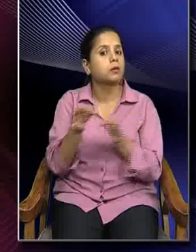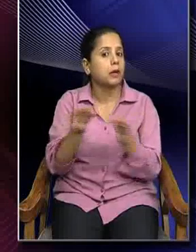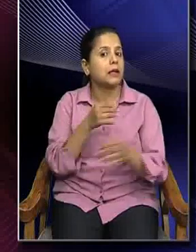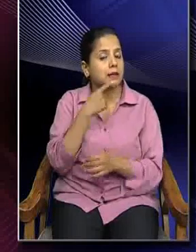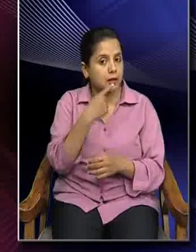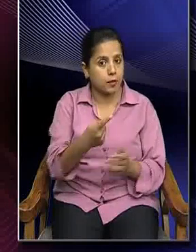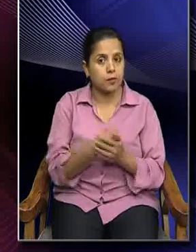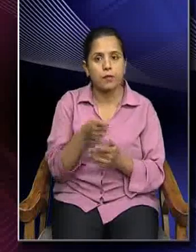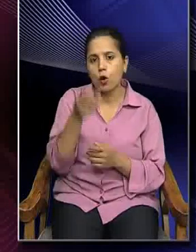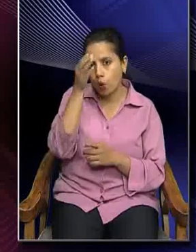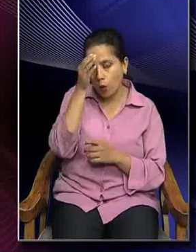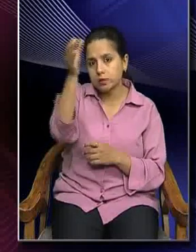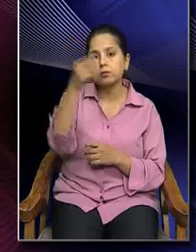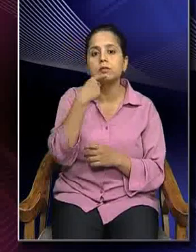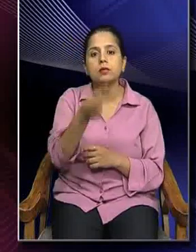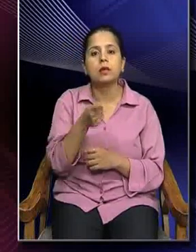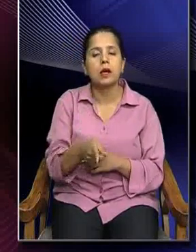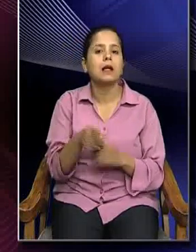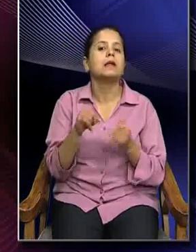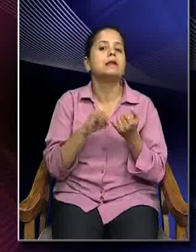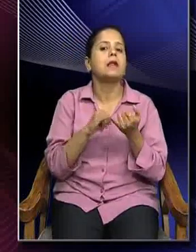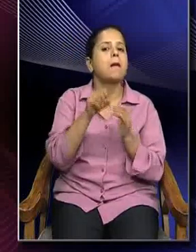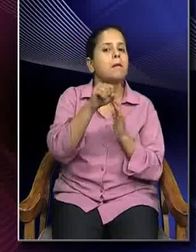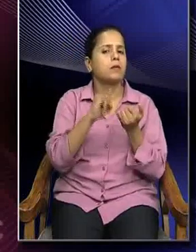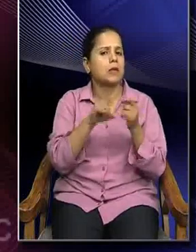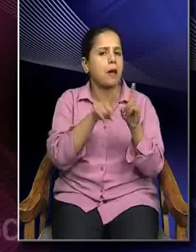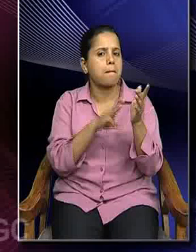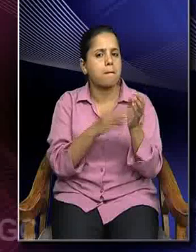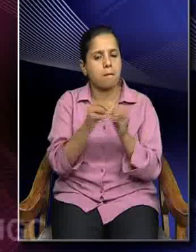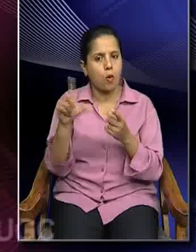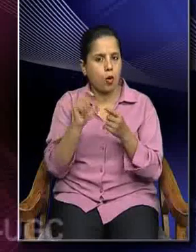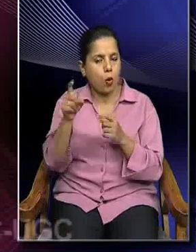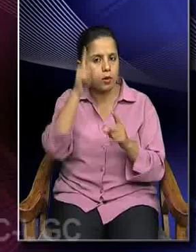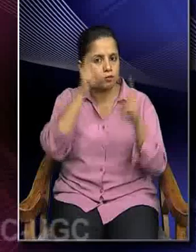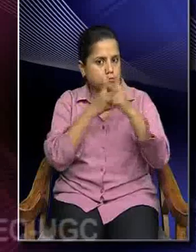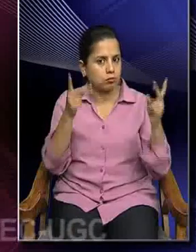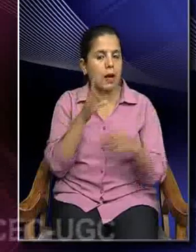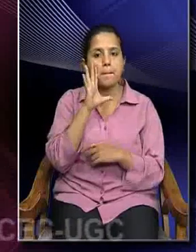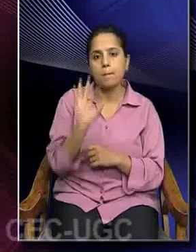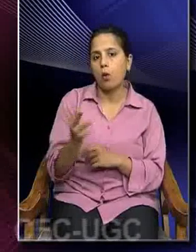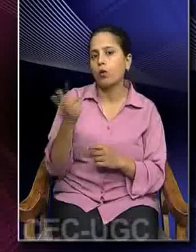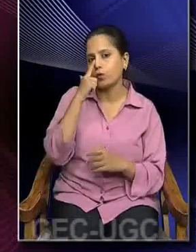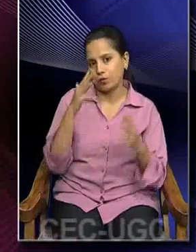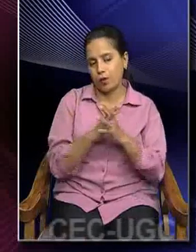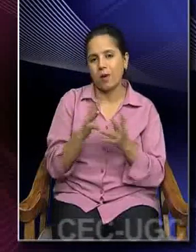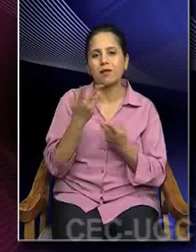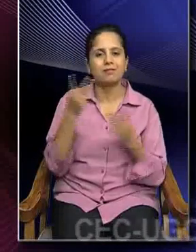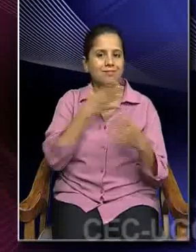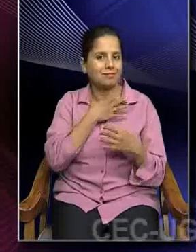a concept of the symbolic significance of a woman. Now, another